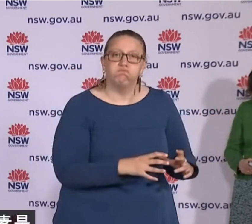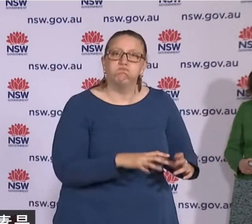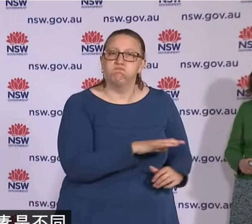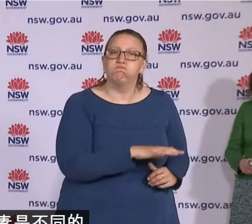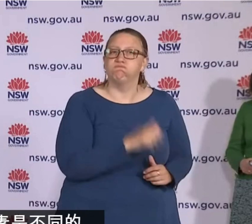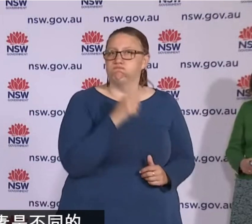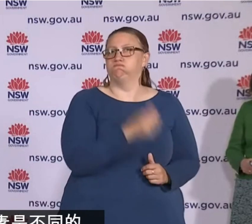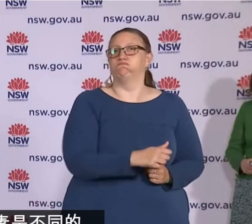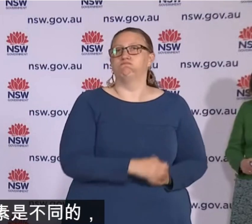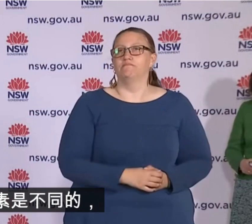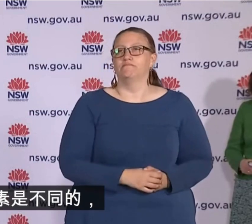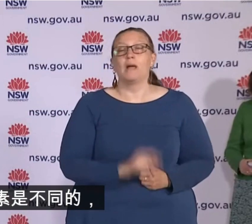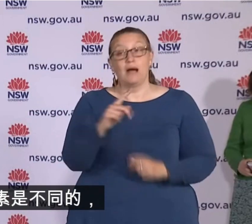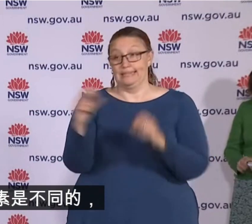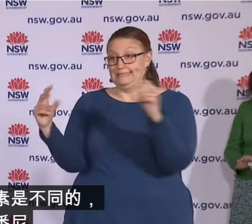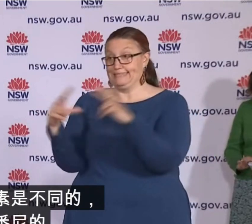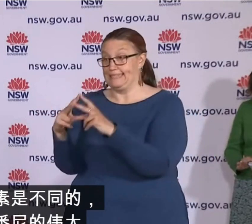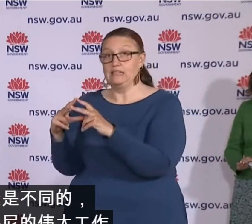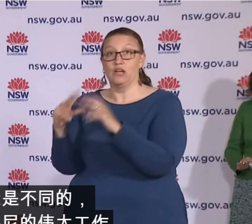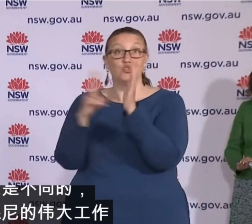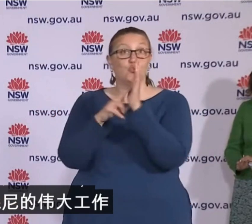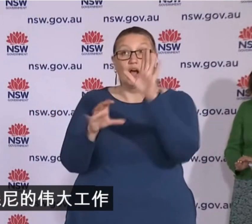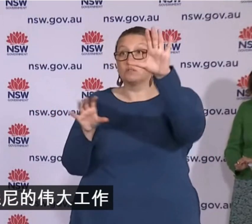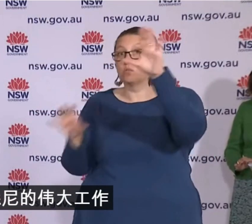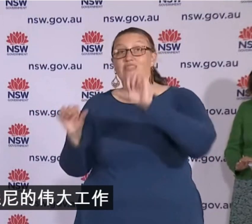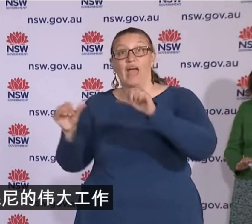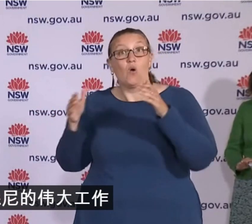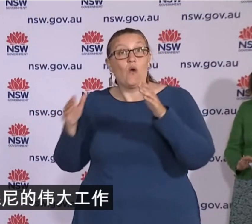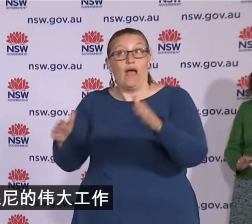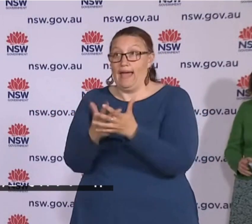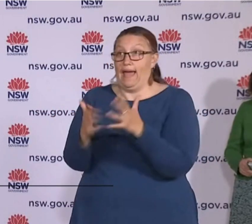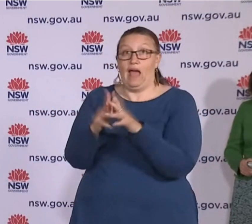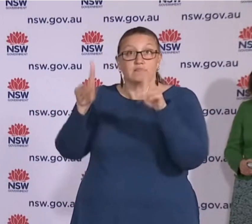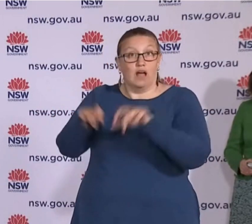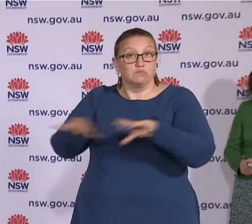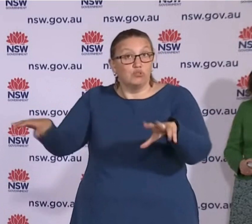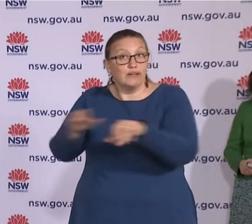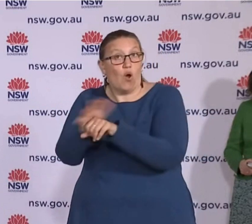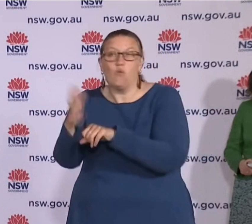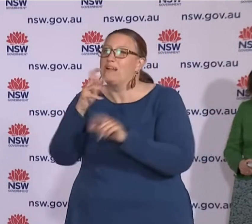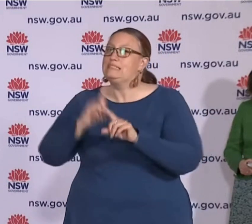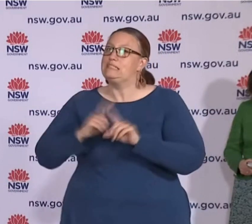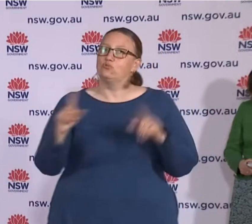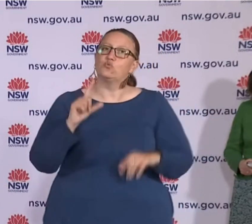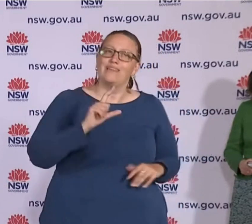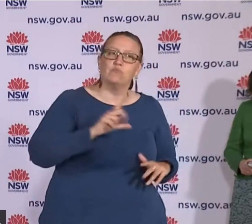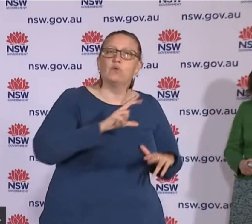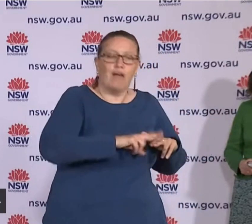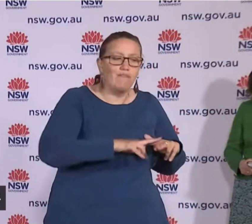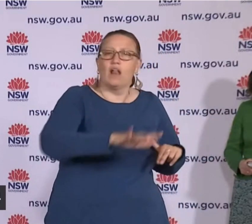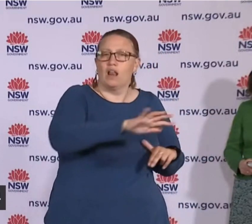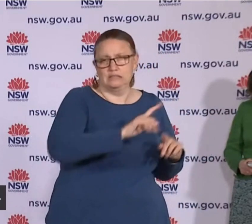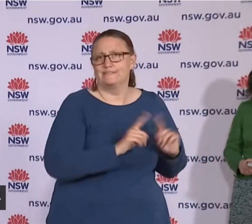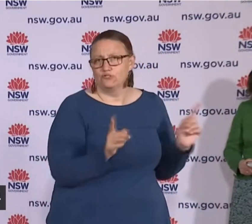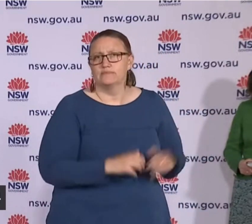being generated is different. And you've seen the great work that, for instance, Sydney Local Health District has taken on in our social housing and